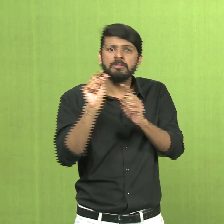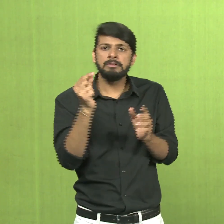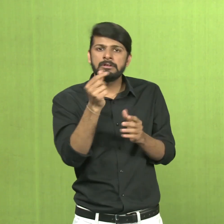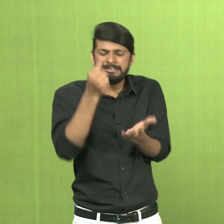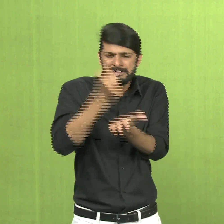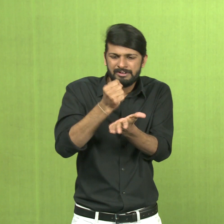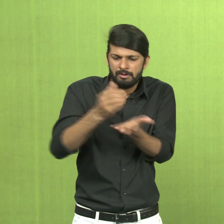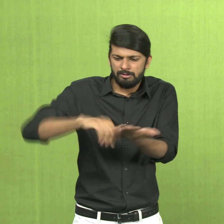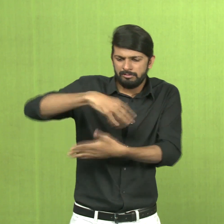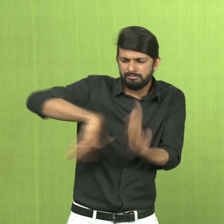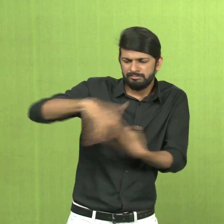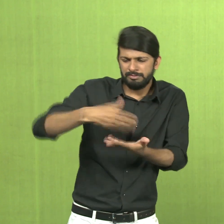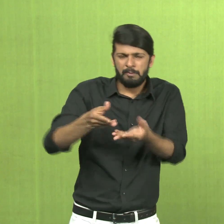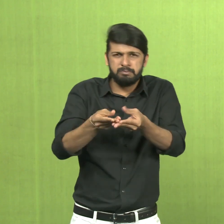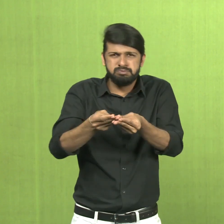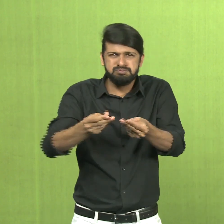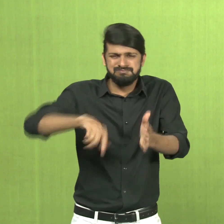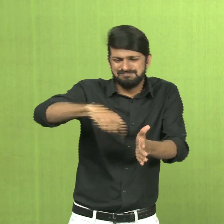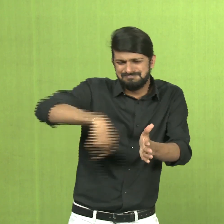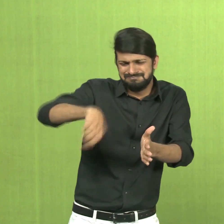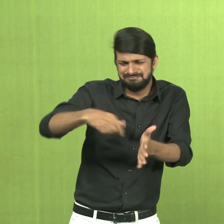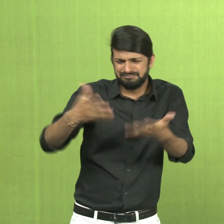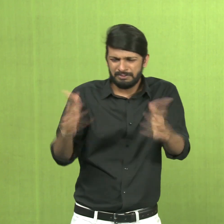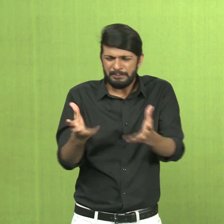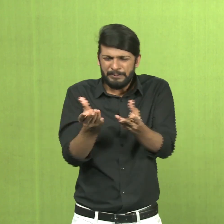of a natural product which we use for